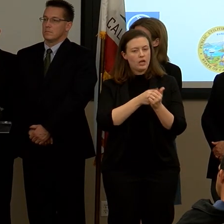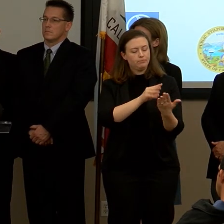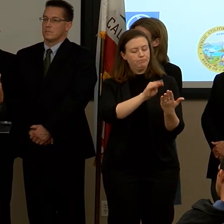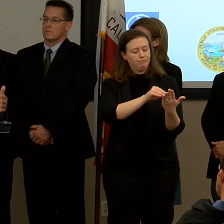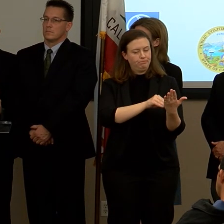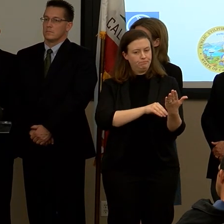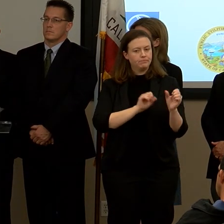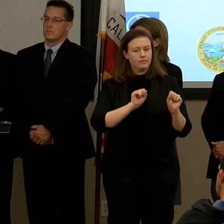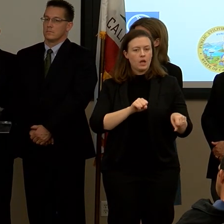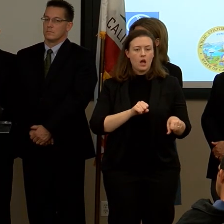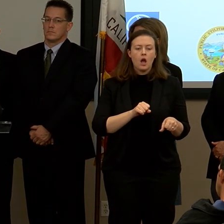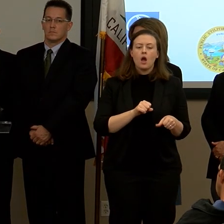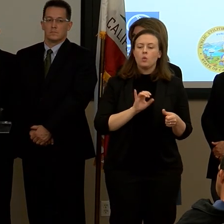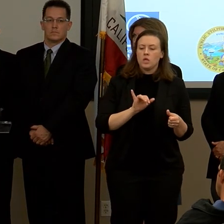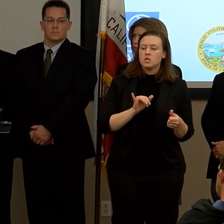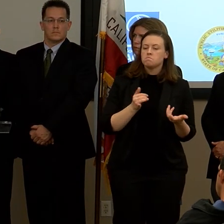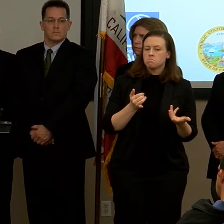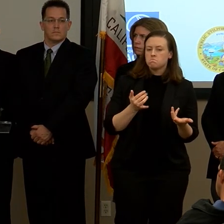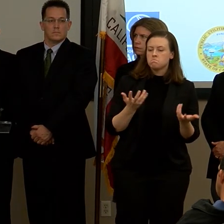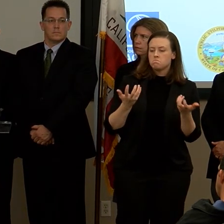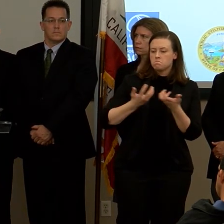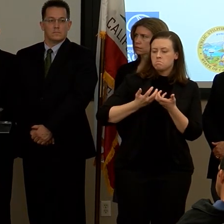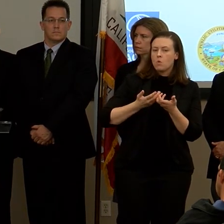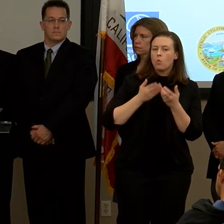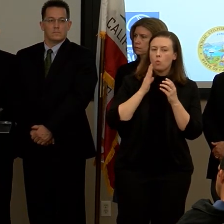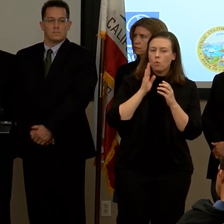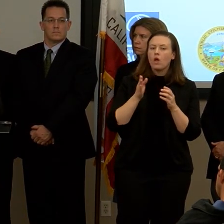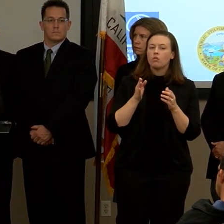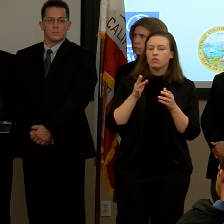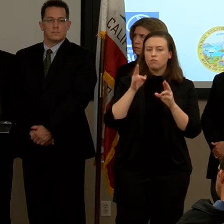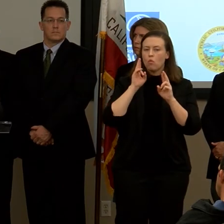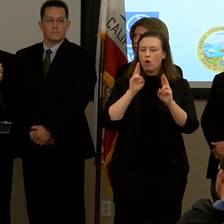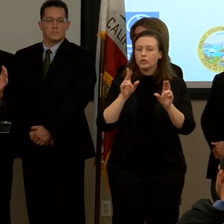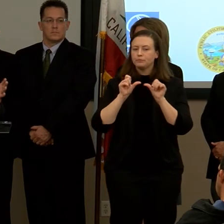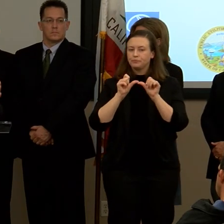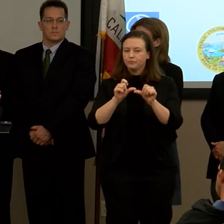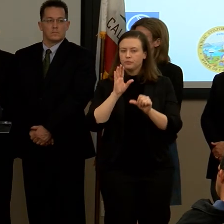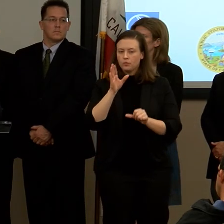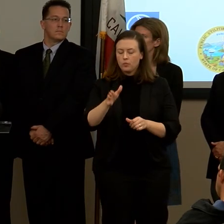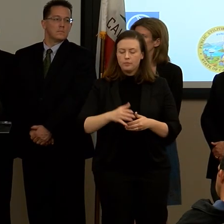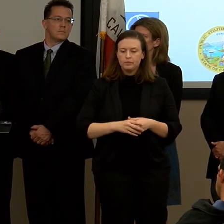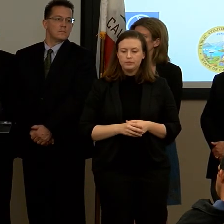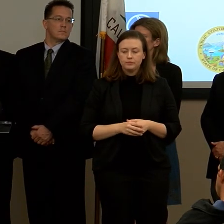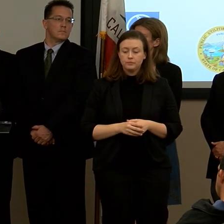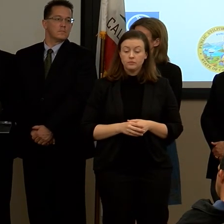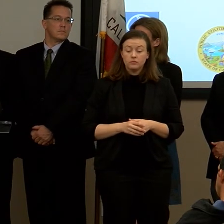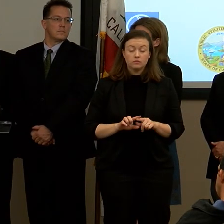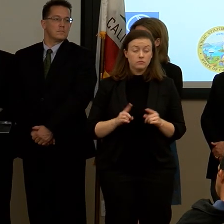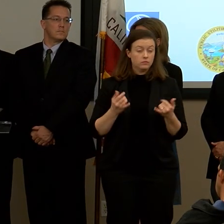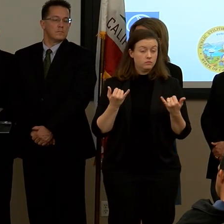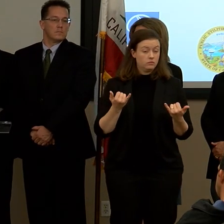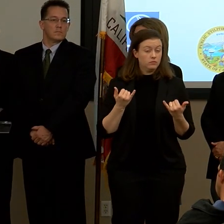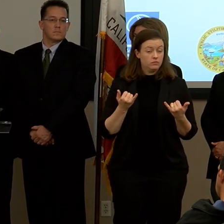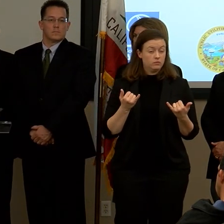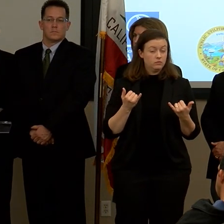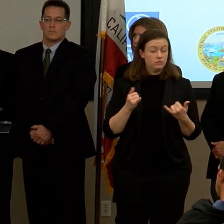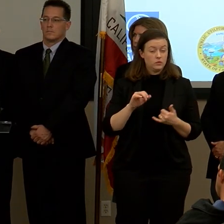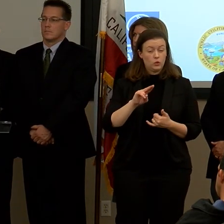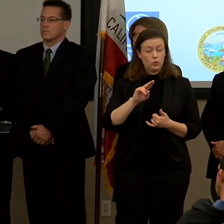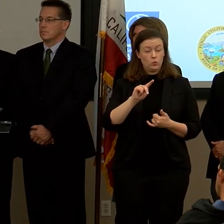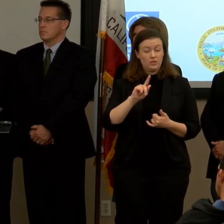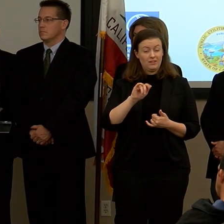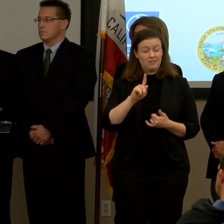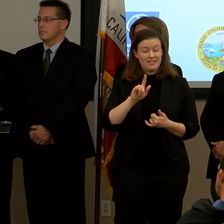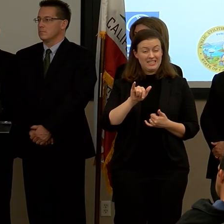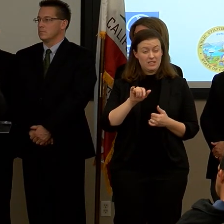makes sense based on what we know now. We'll continue to audit that going forward. But at this point, the utility cannot change